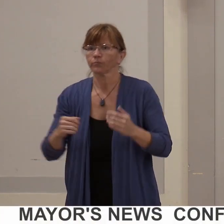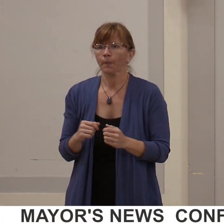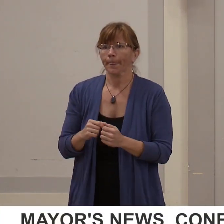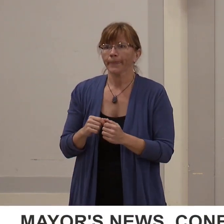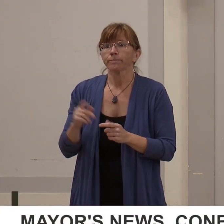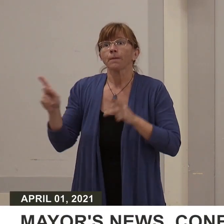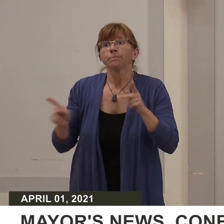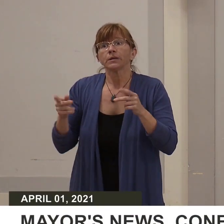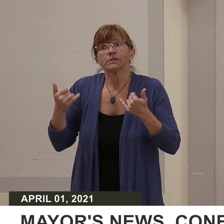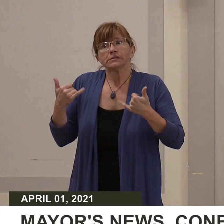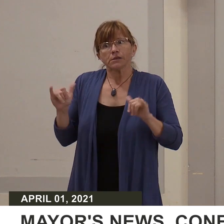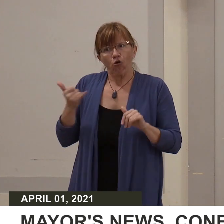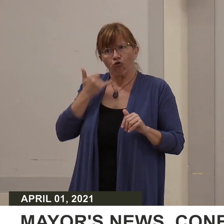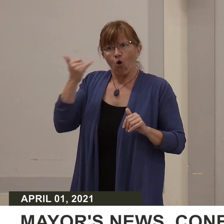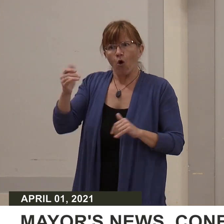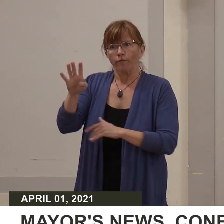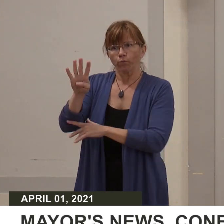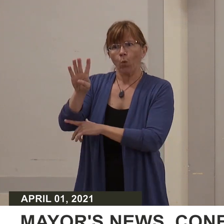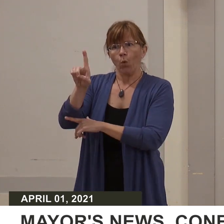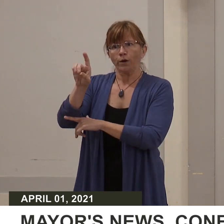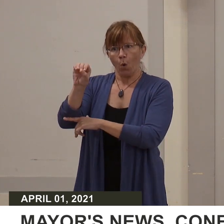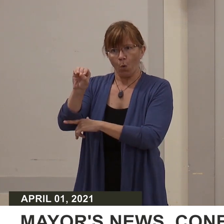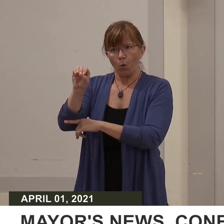Point line at